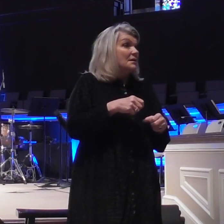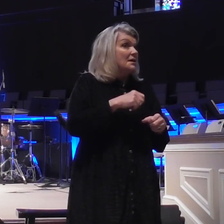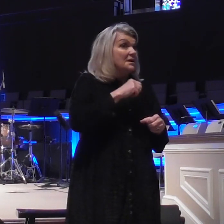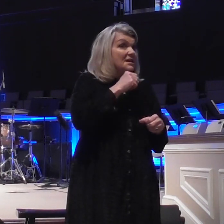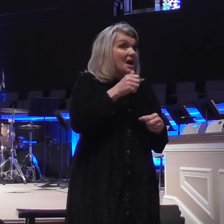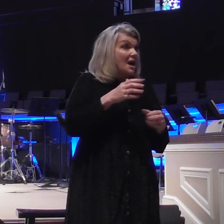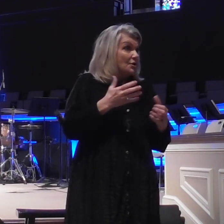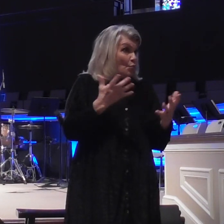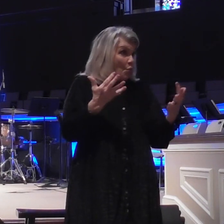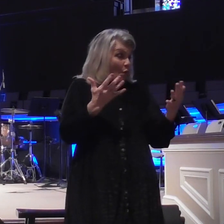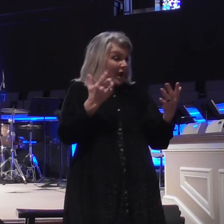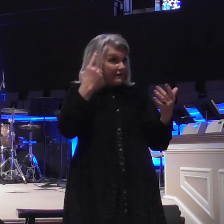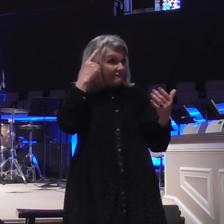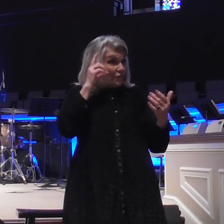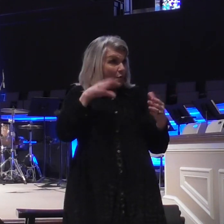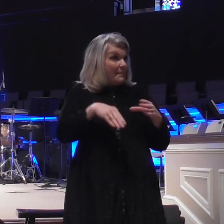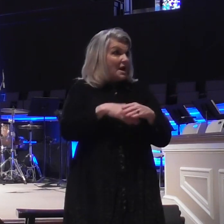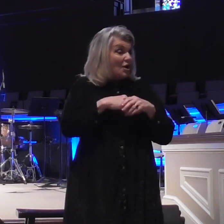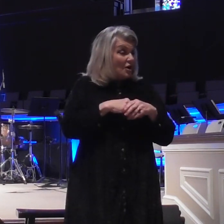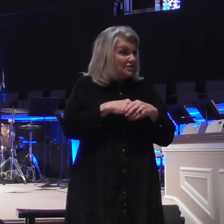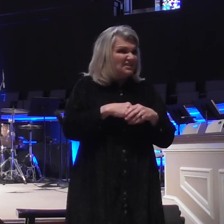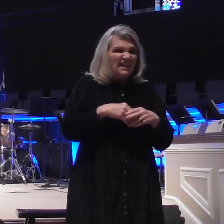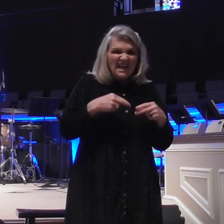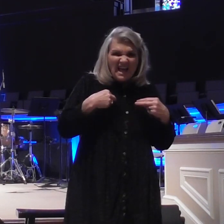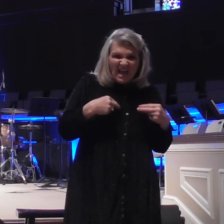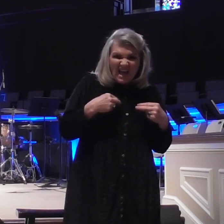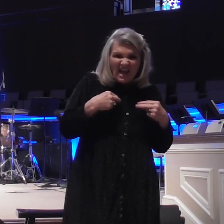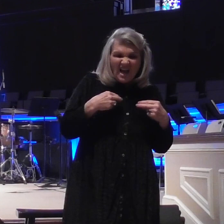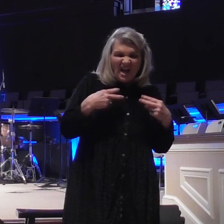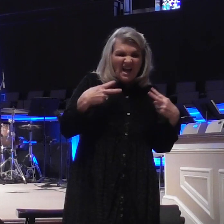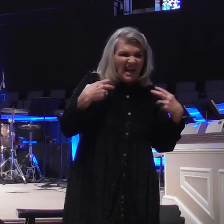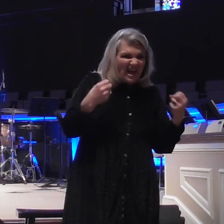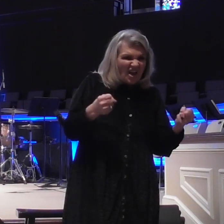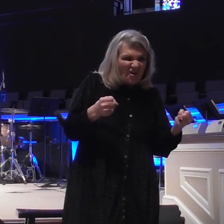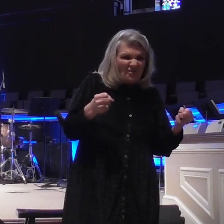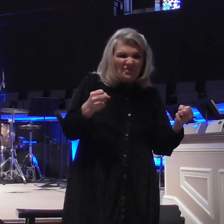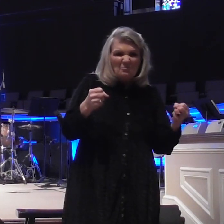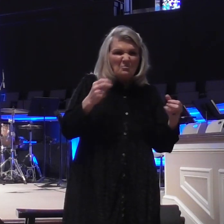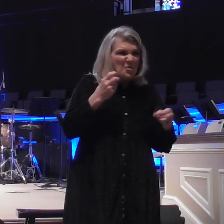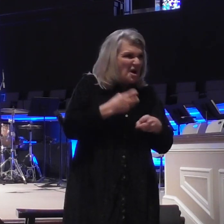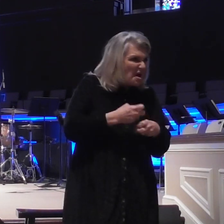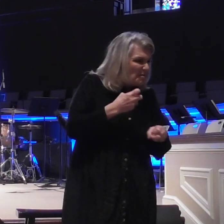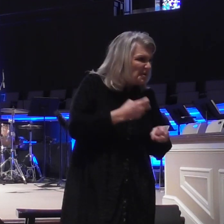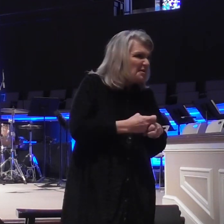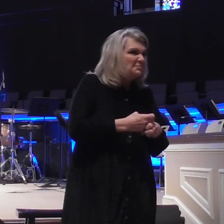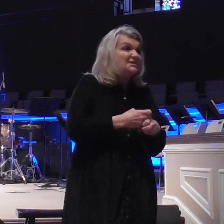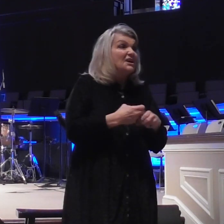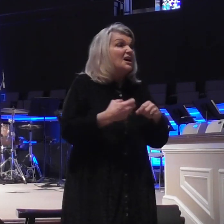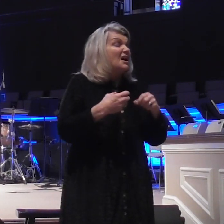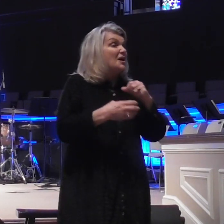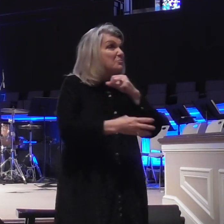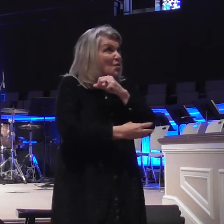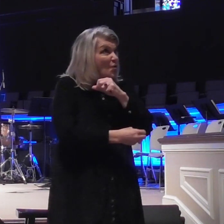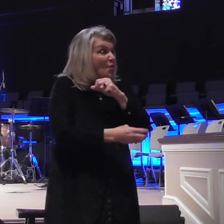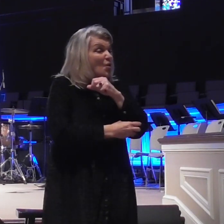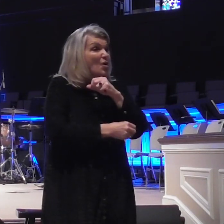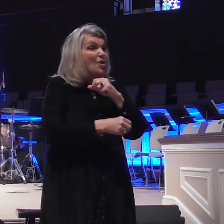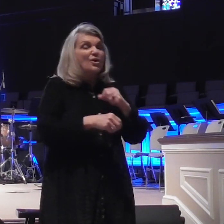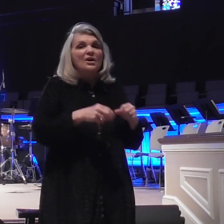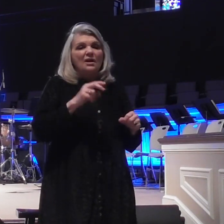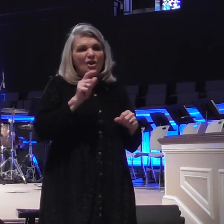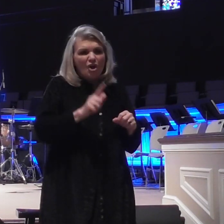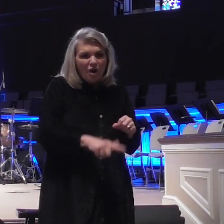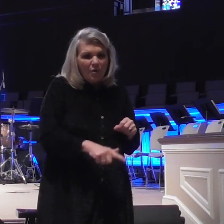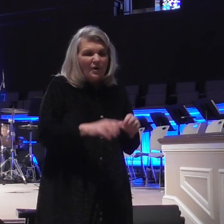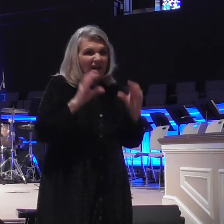physical issues, emotional issues, struggle formulating relationships, and on and on and on. It predicts poverty. It predicts lack of education.